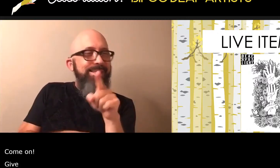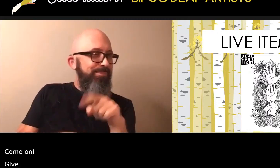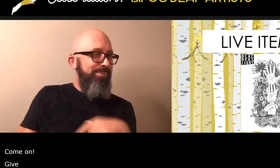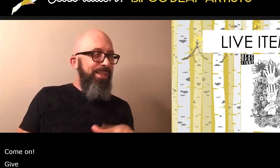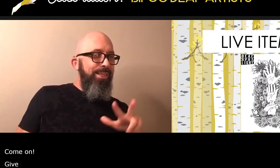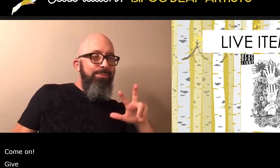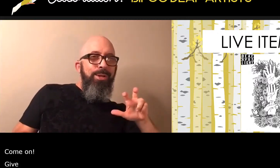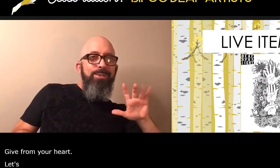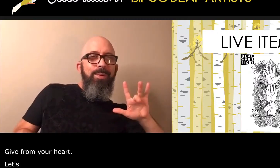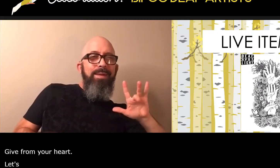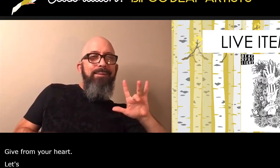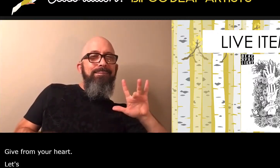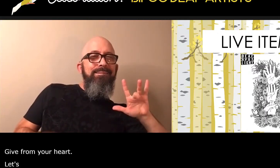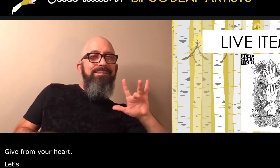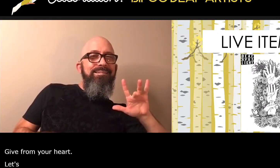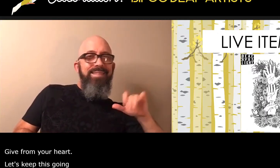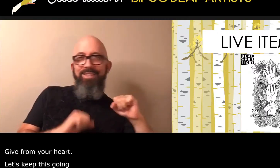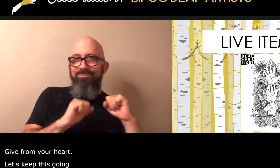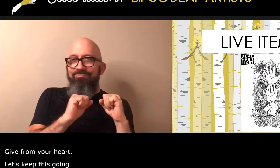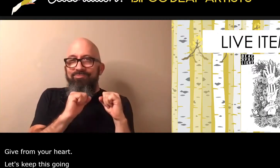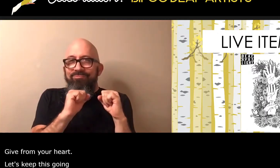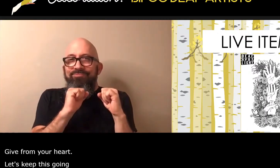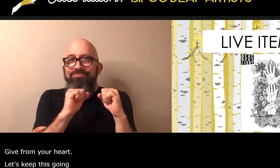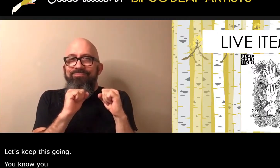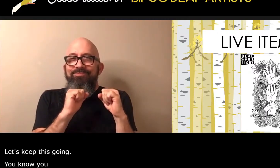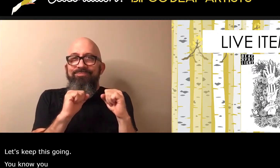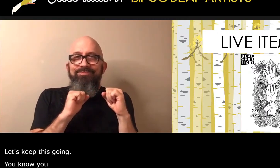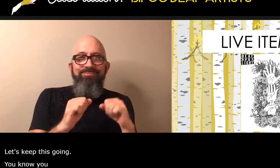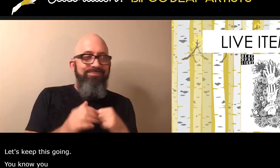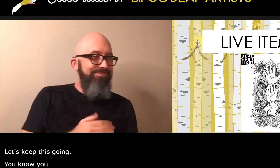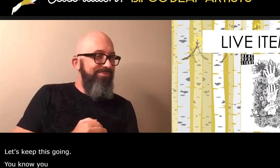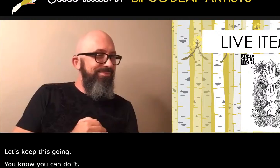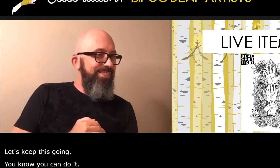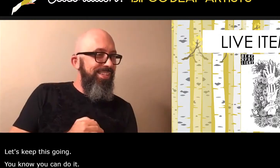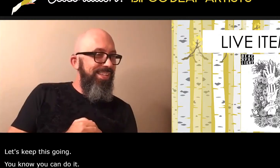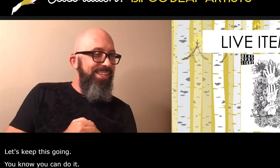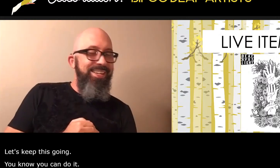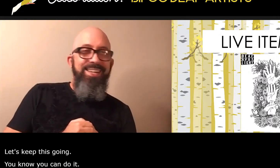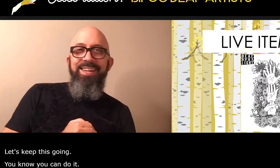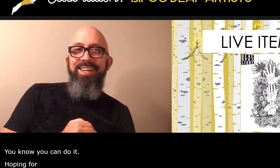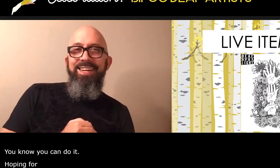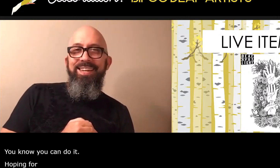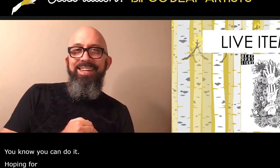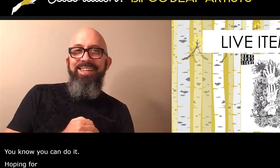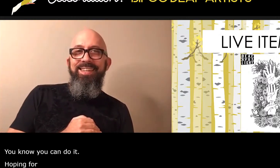this going. You know you can do it. Hoping for 325.